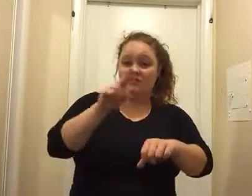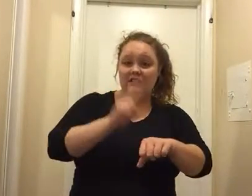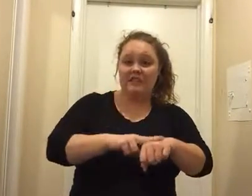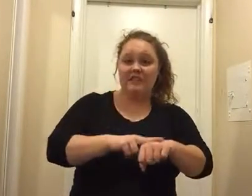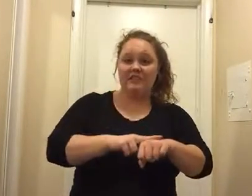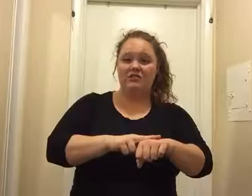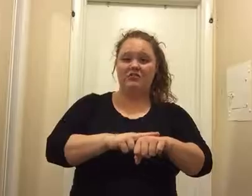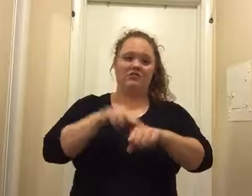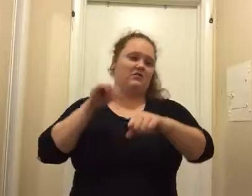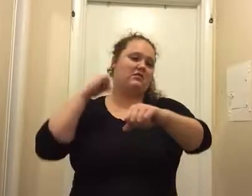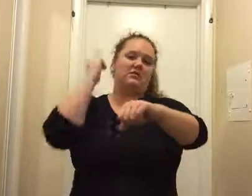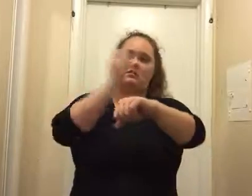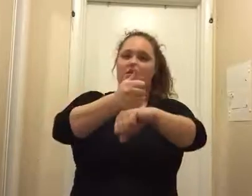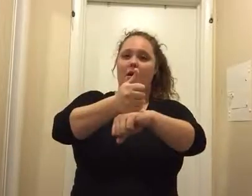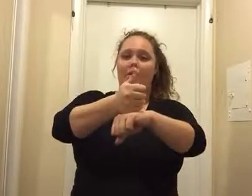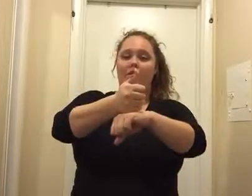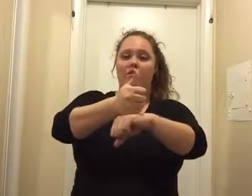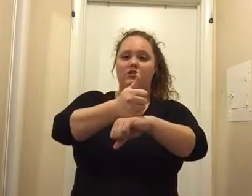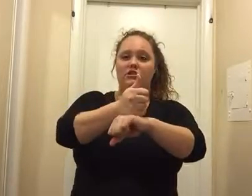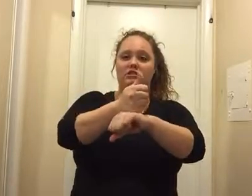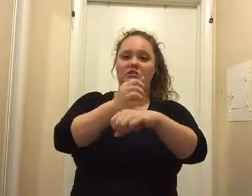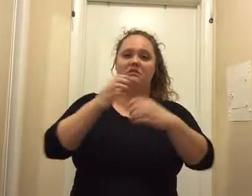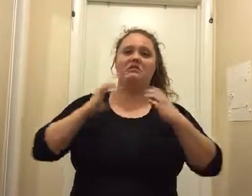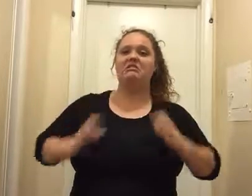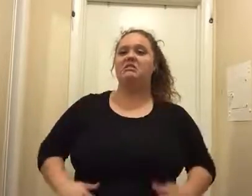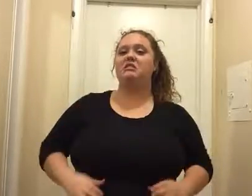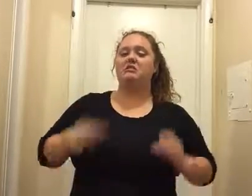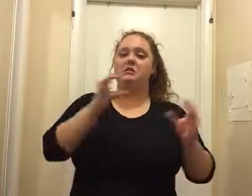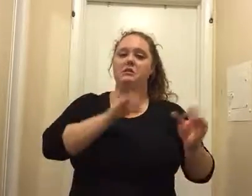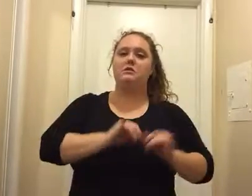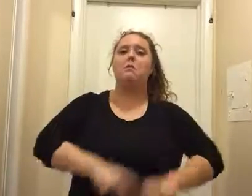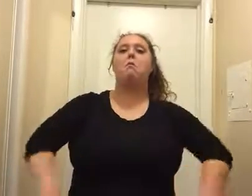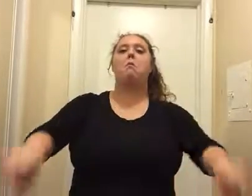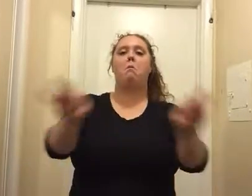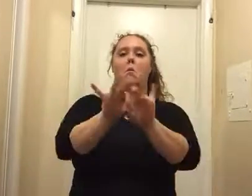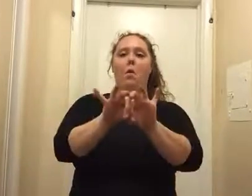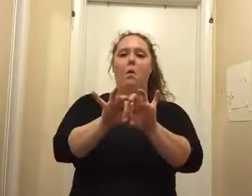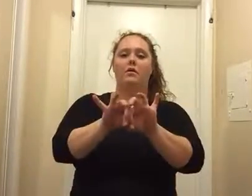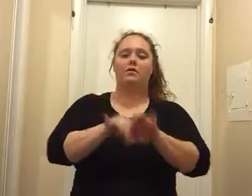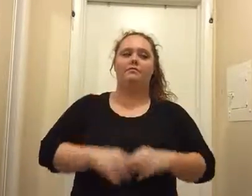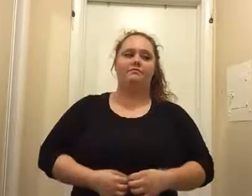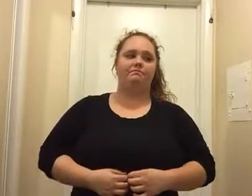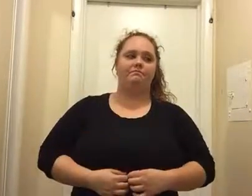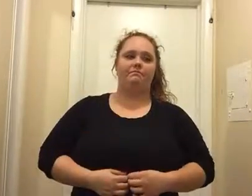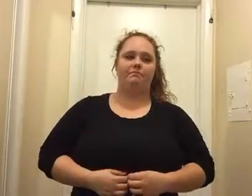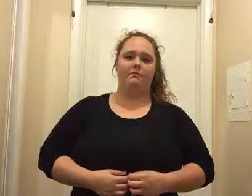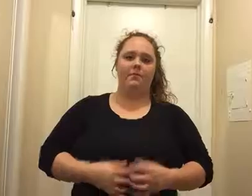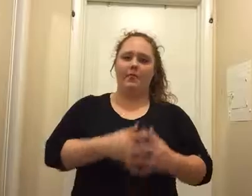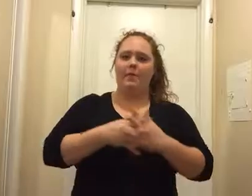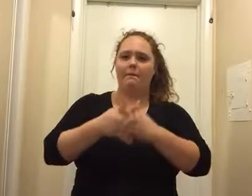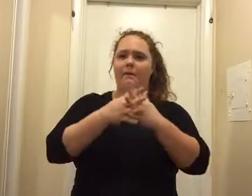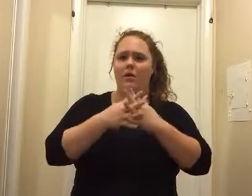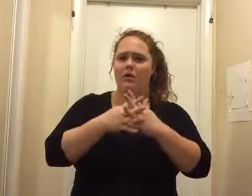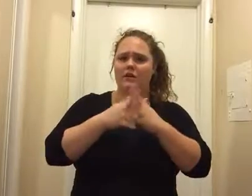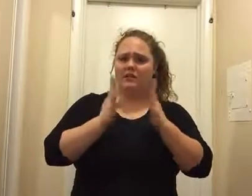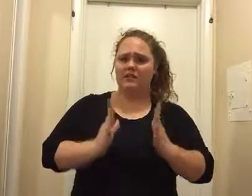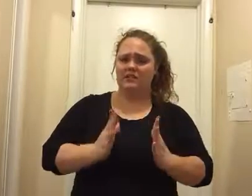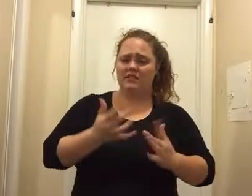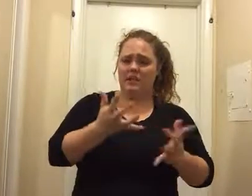serve its citizens. Americans want great schools for their children, safe neighborhoods for their families,